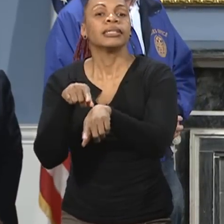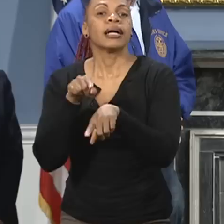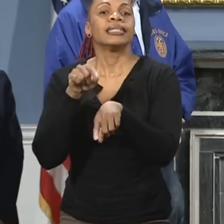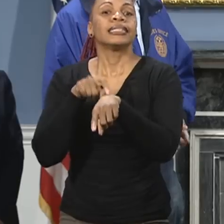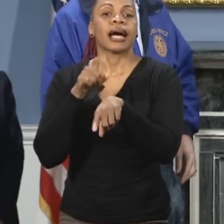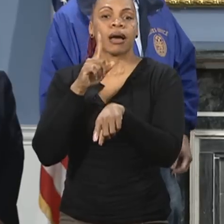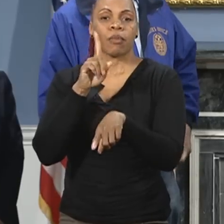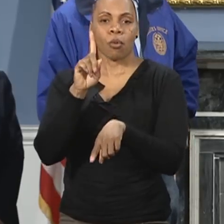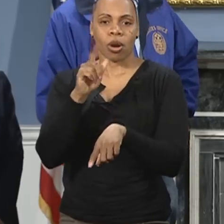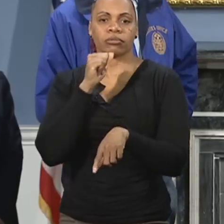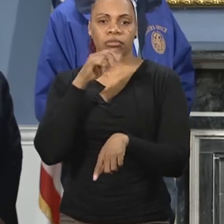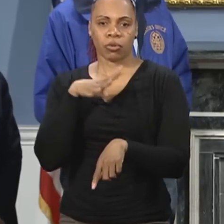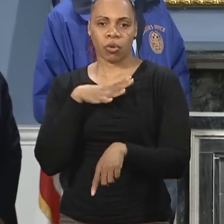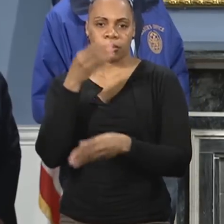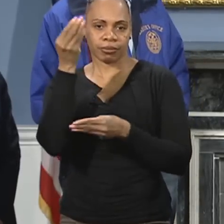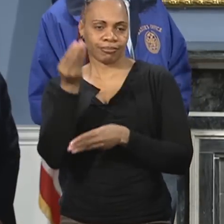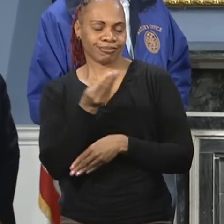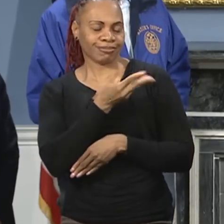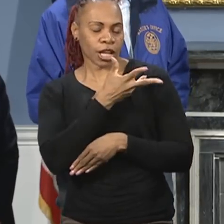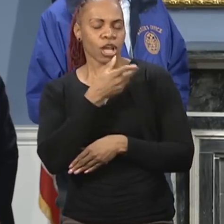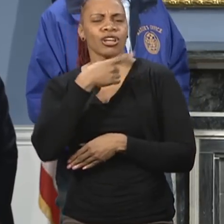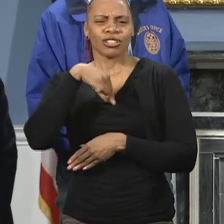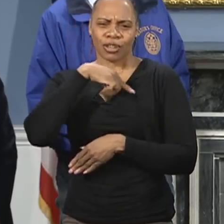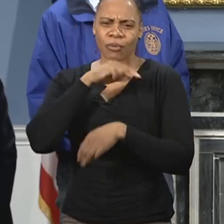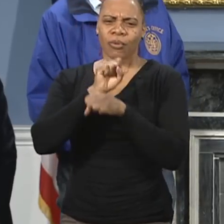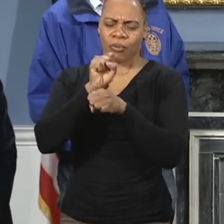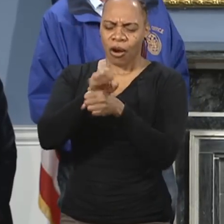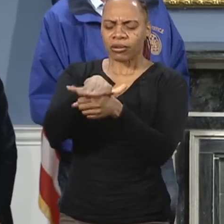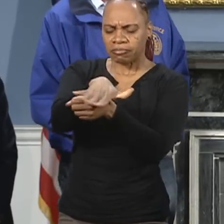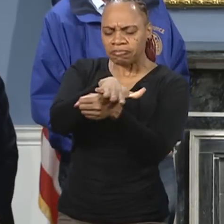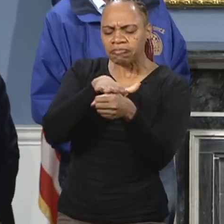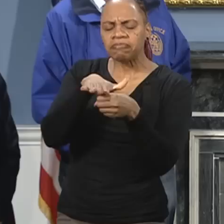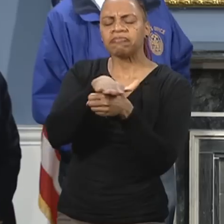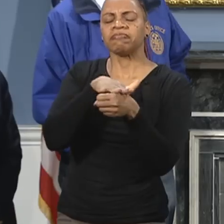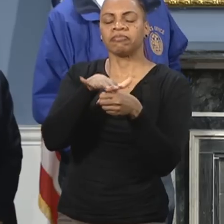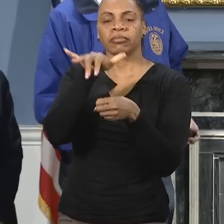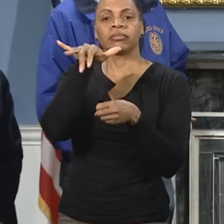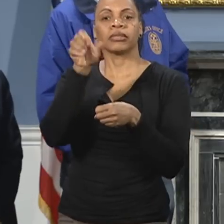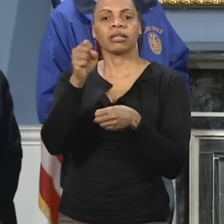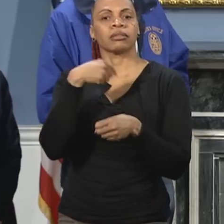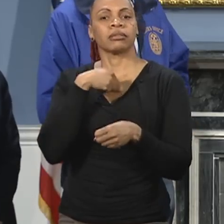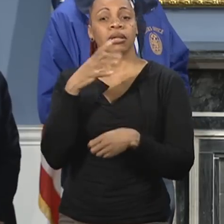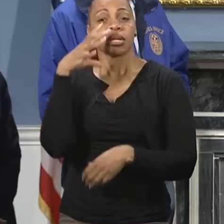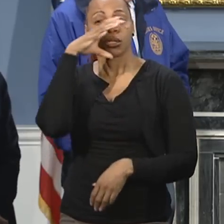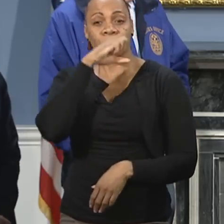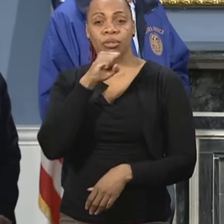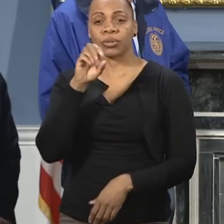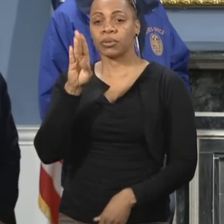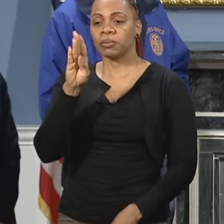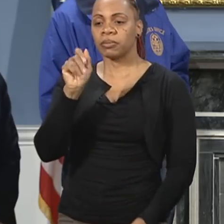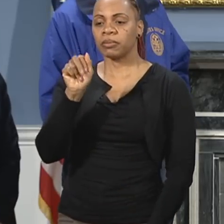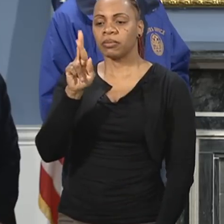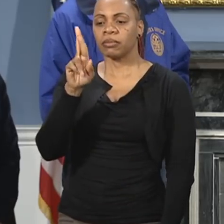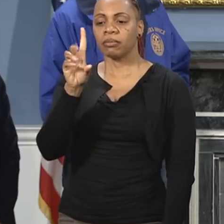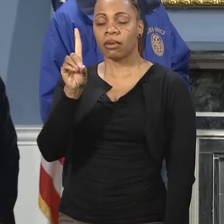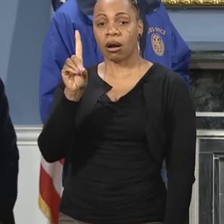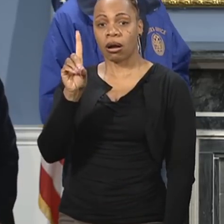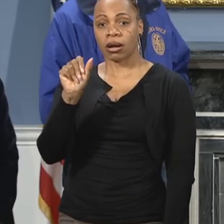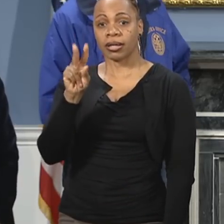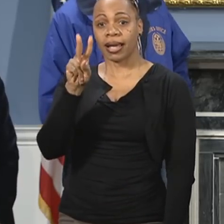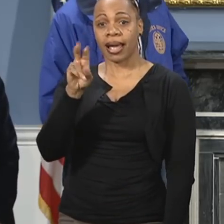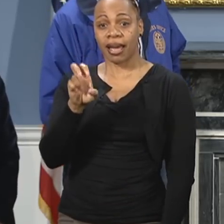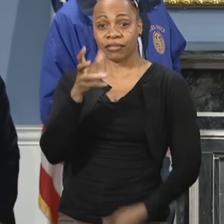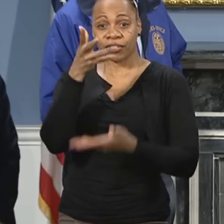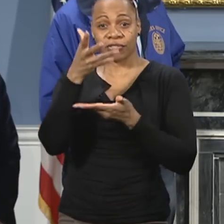o'clock. Okay, so we're working in the area. We're working in the area. I would assume Bard Avenue was done. I don't know